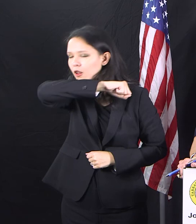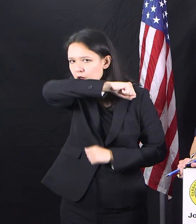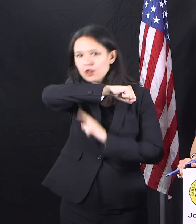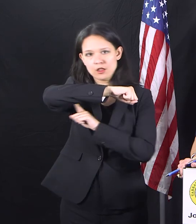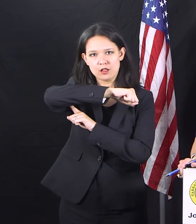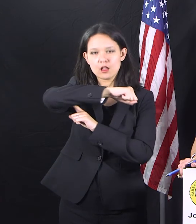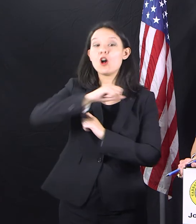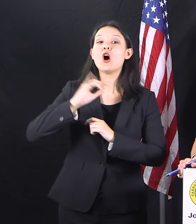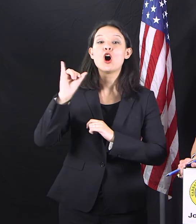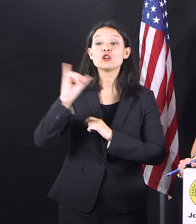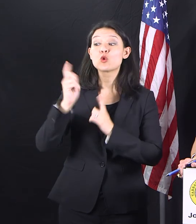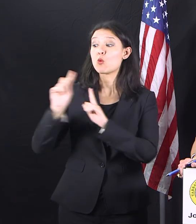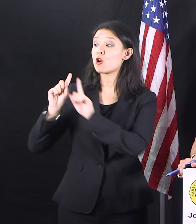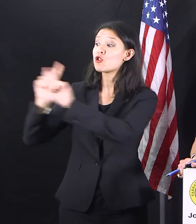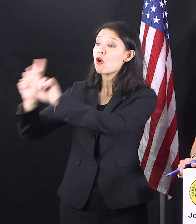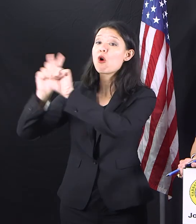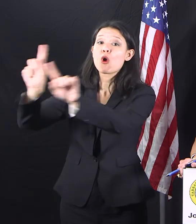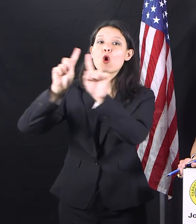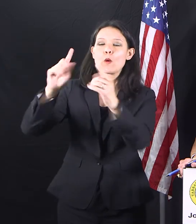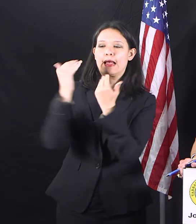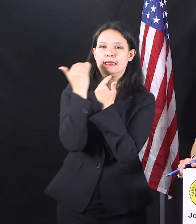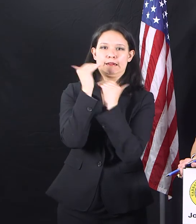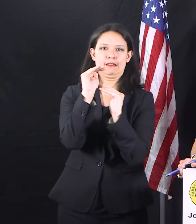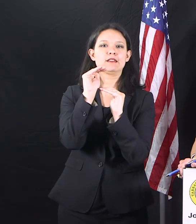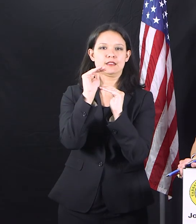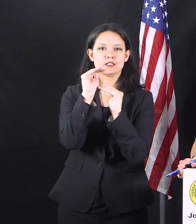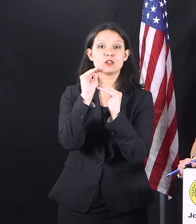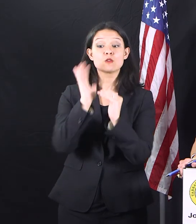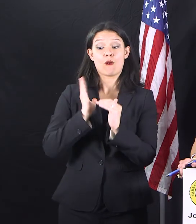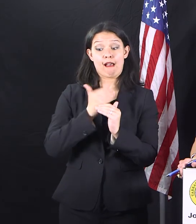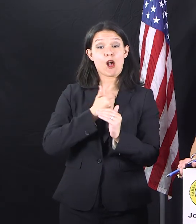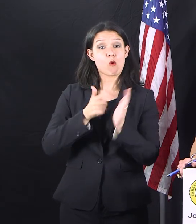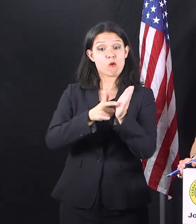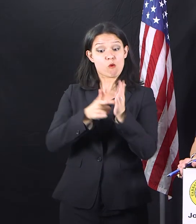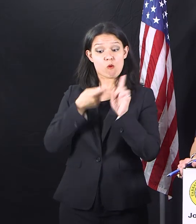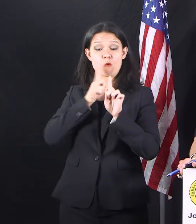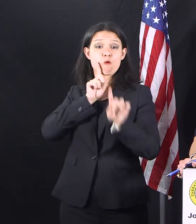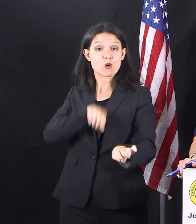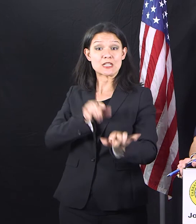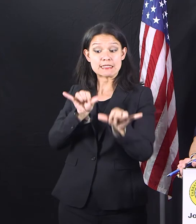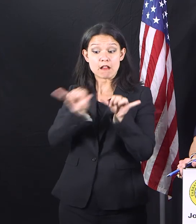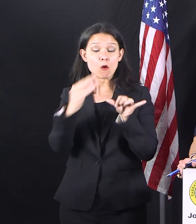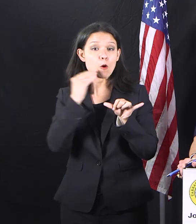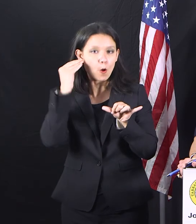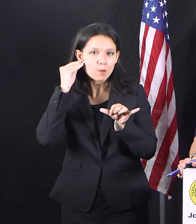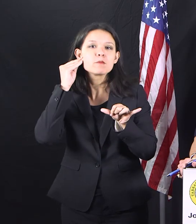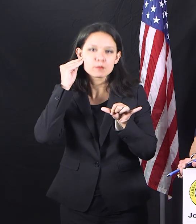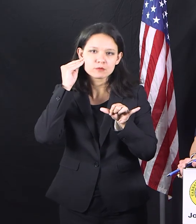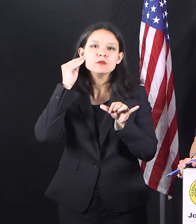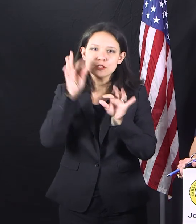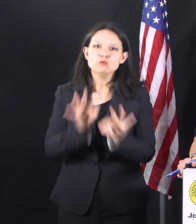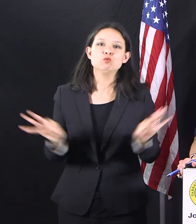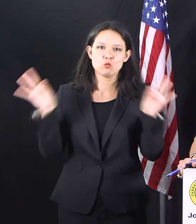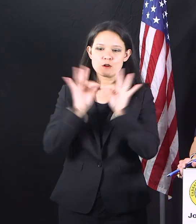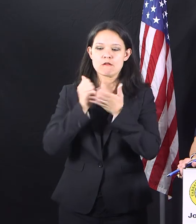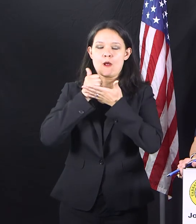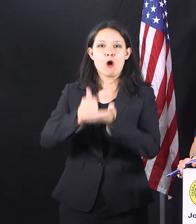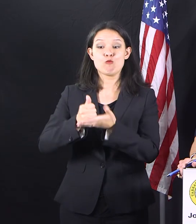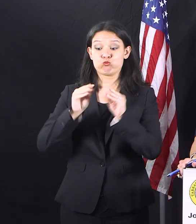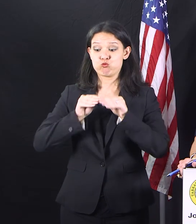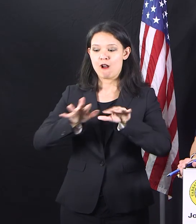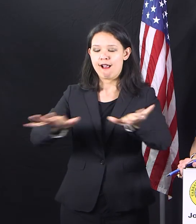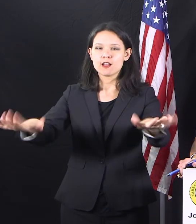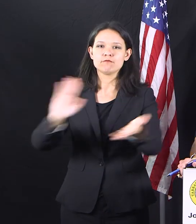limiting where people can go. And that's what our stay-at-home order is all about. It's going to help us stop this